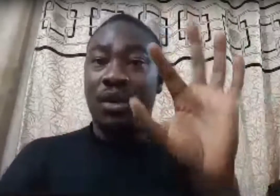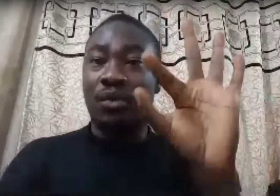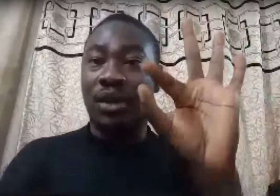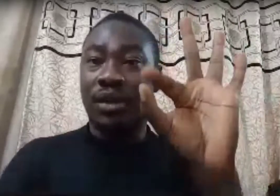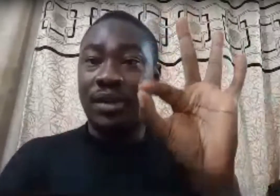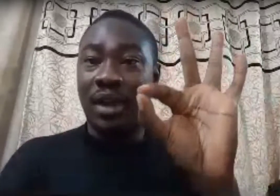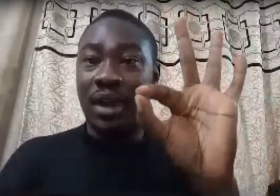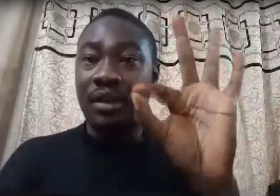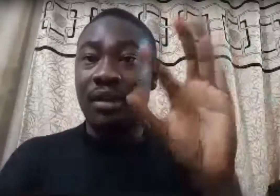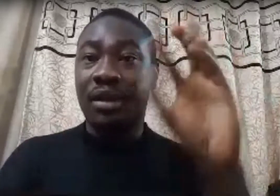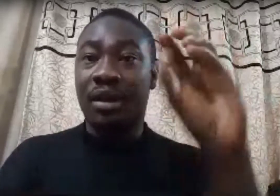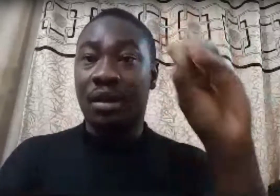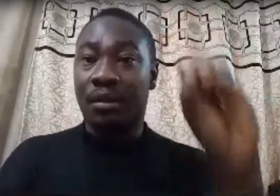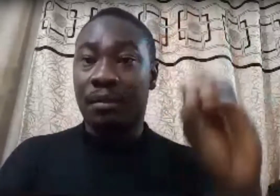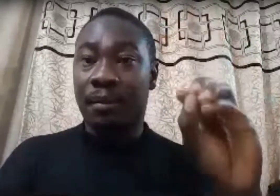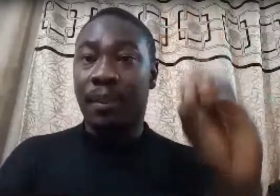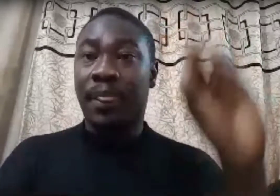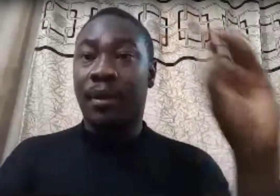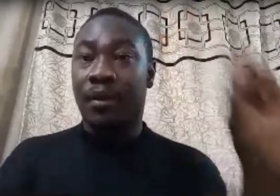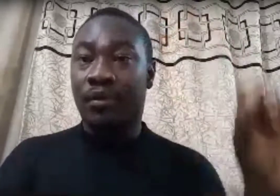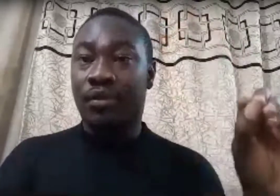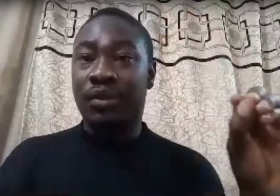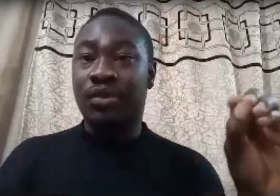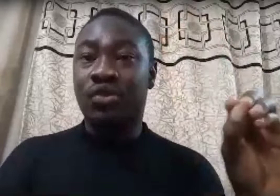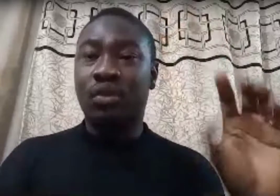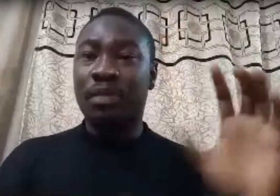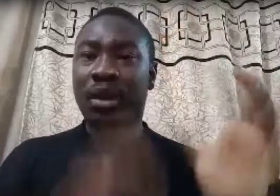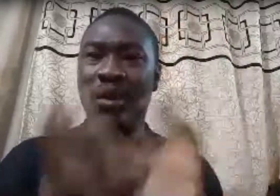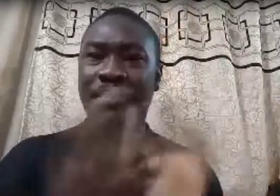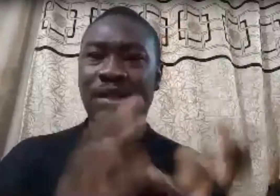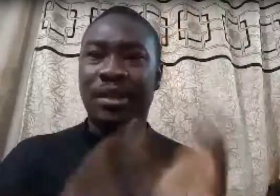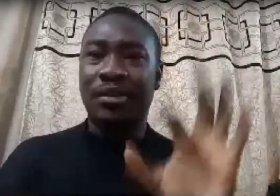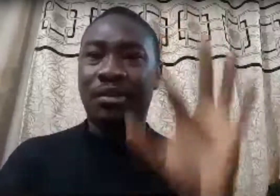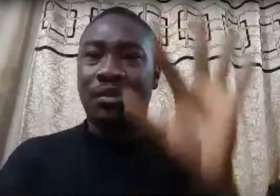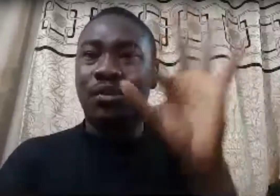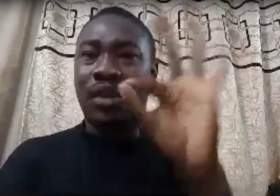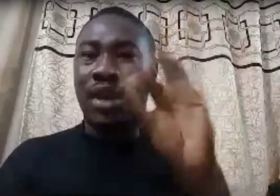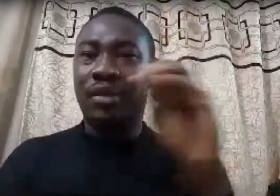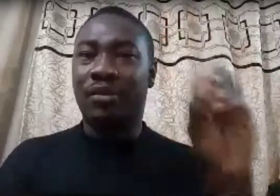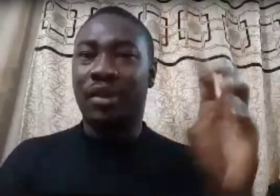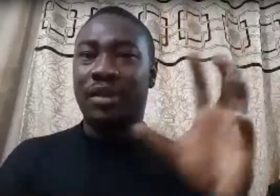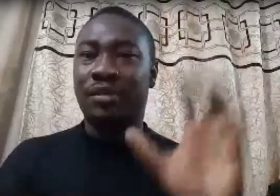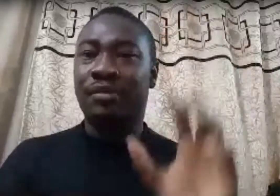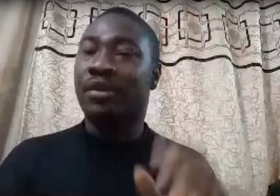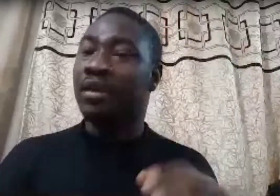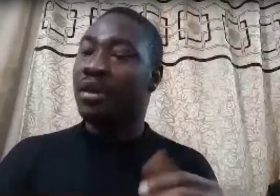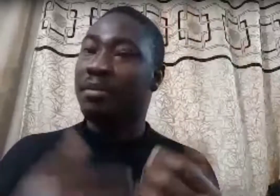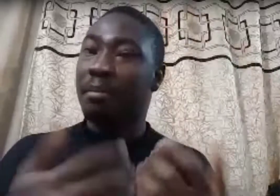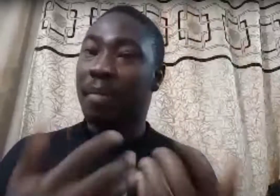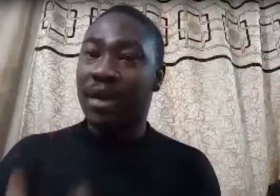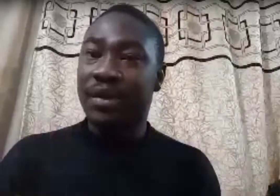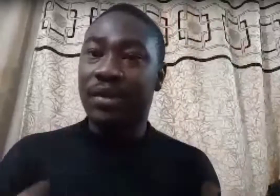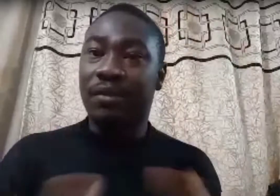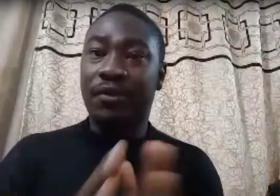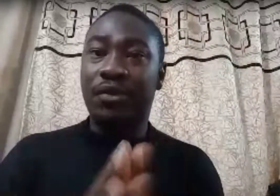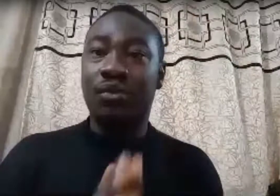900. So don't be clumsy. Don't go 900. It might confuse your audience.